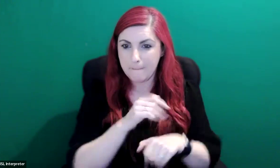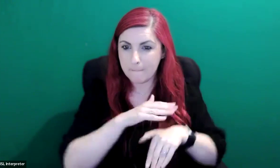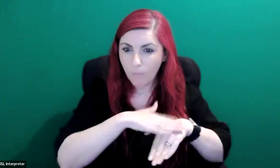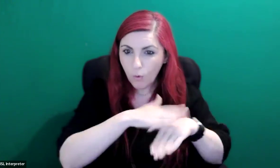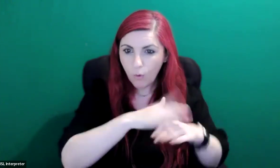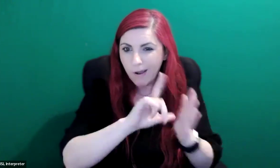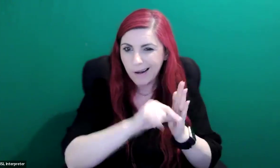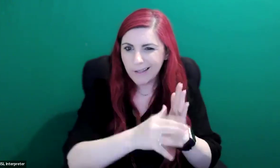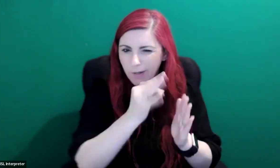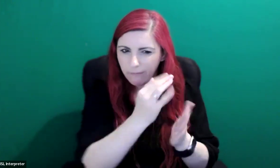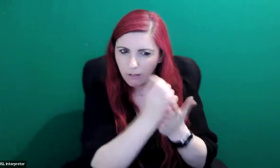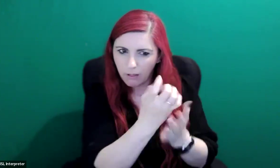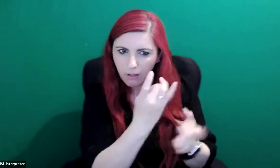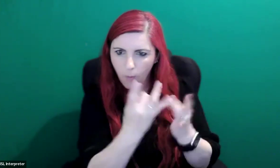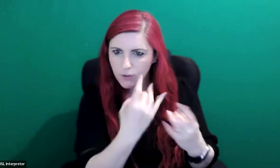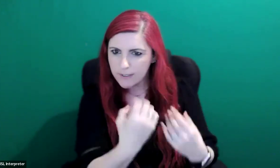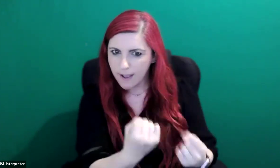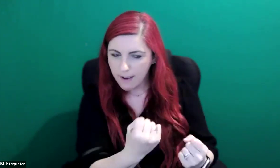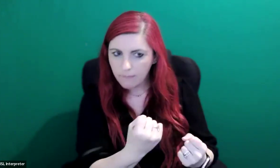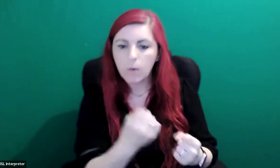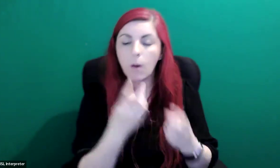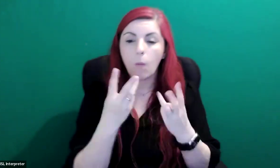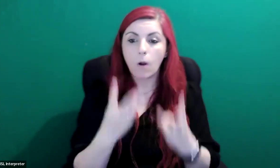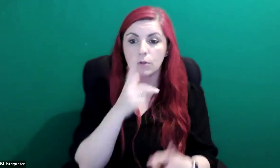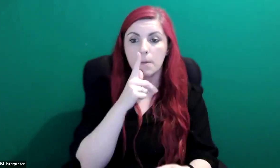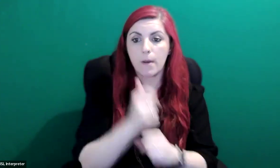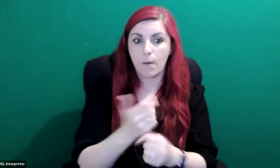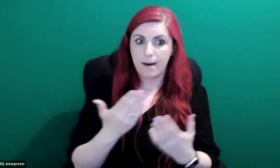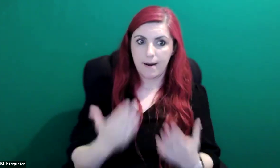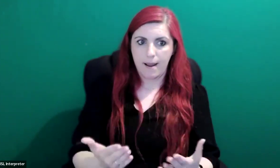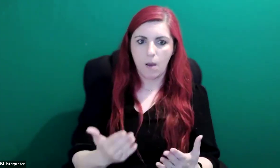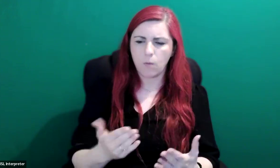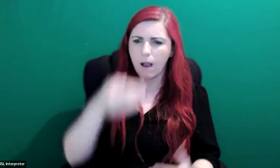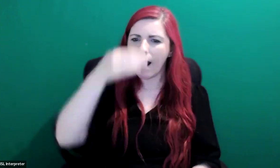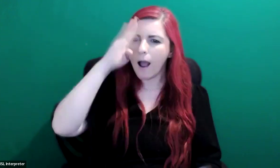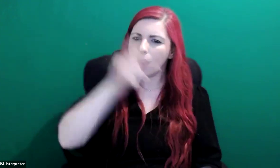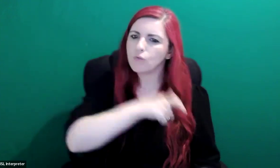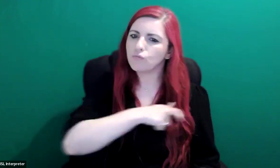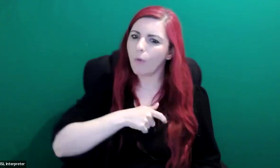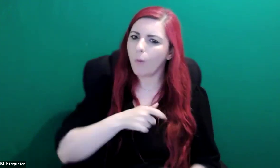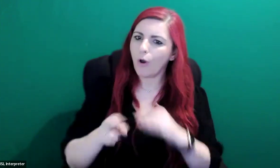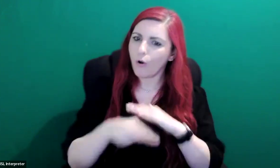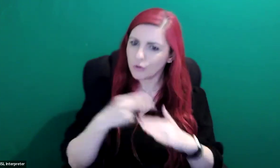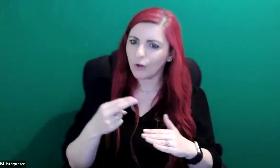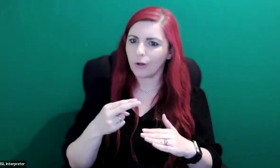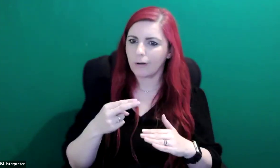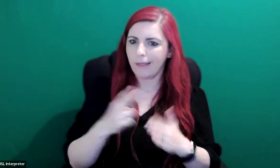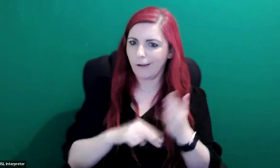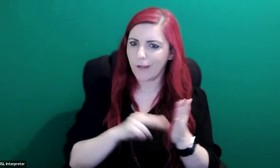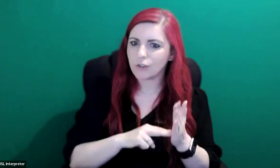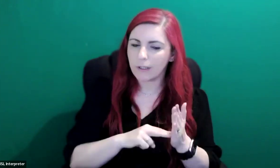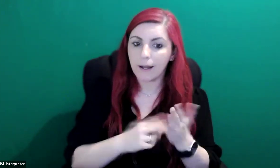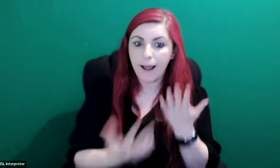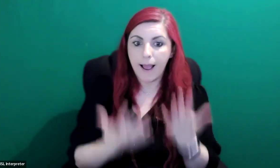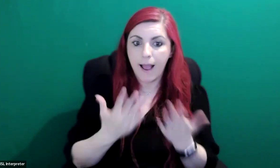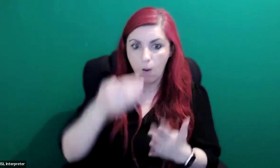people have specific questions. What I want to talk about now is specifically what Ireland's role is under the convention and how Ireland